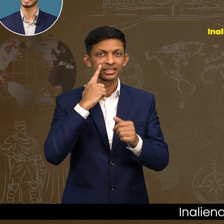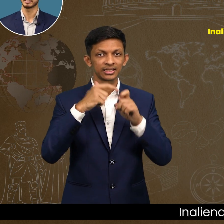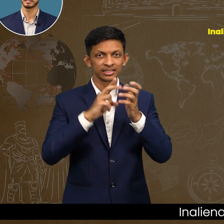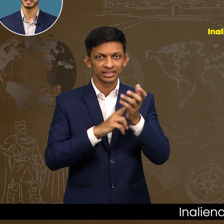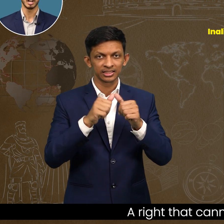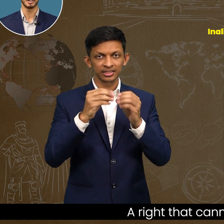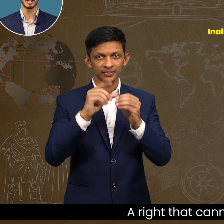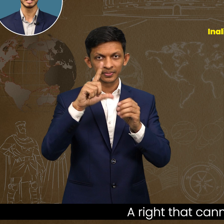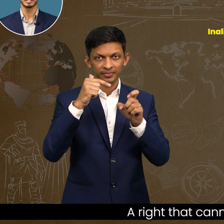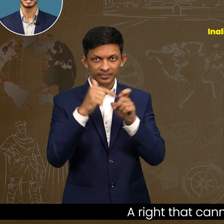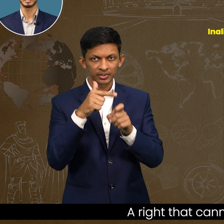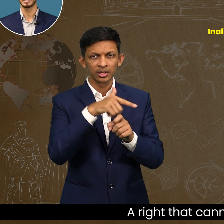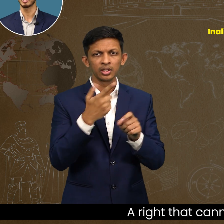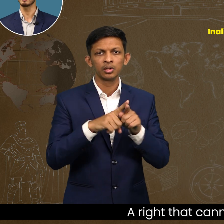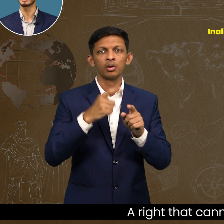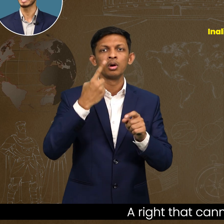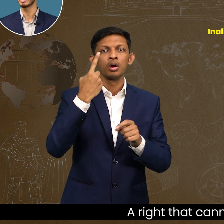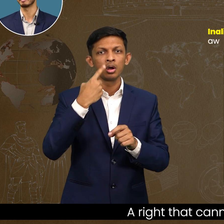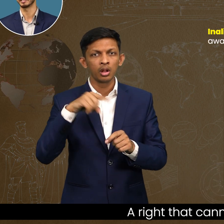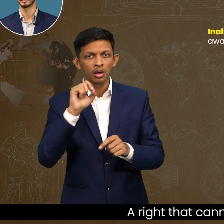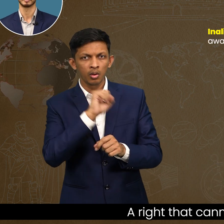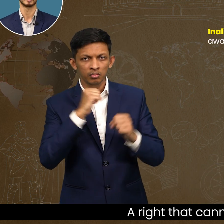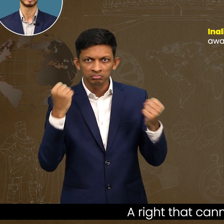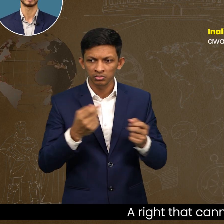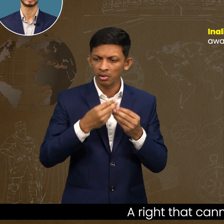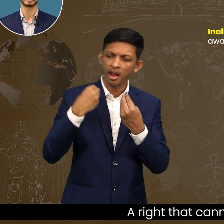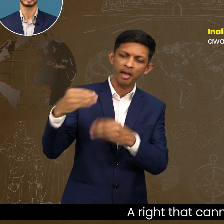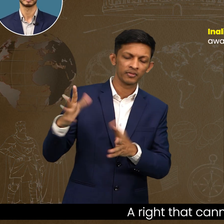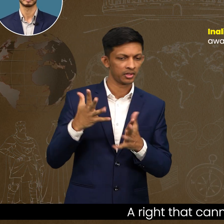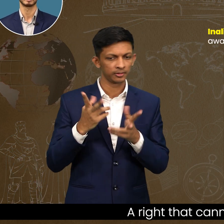Inalienable right, a right that cannot be taken away.